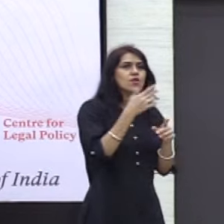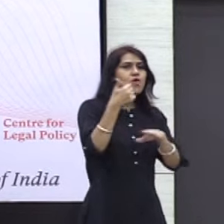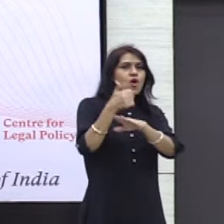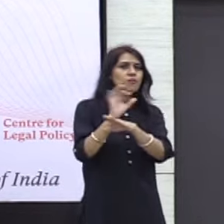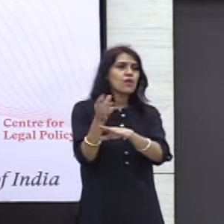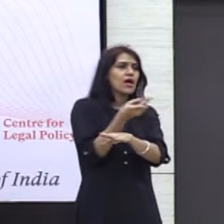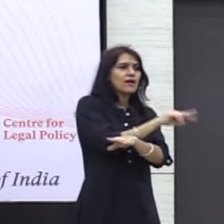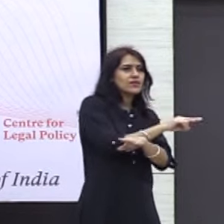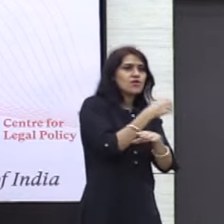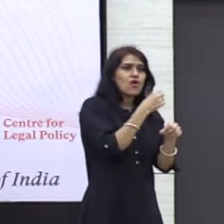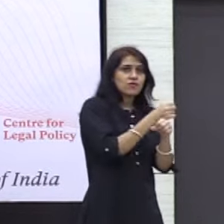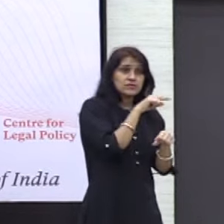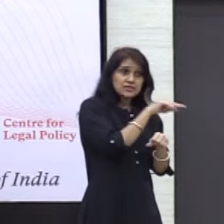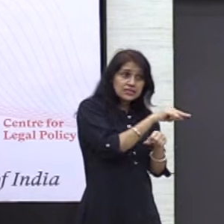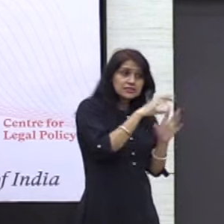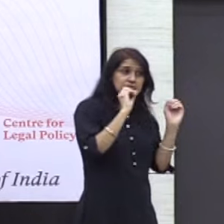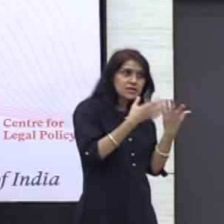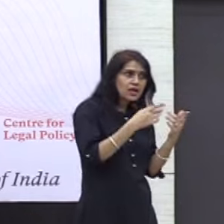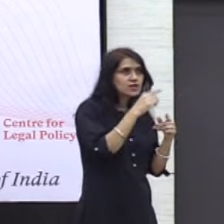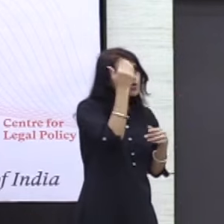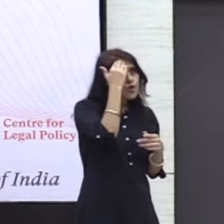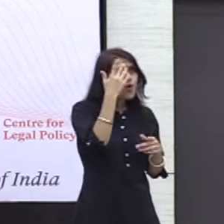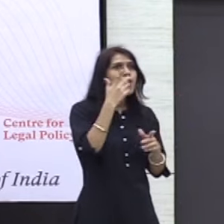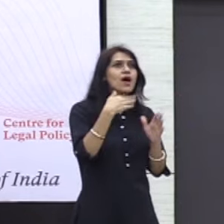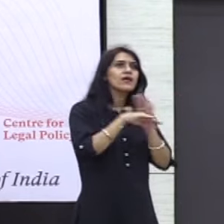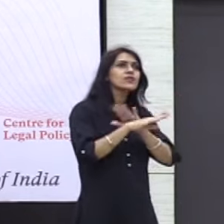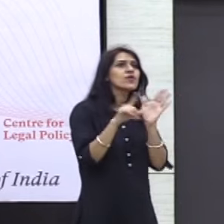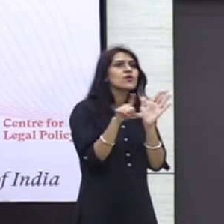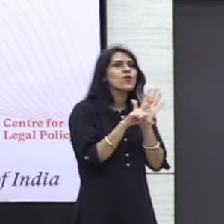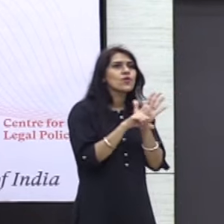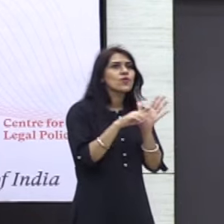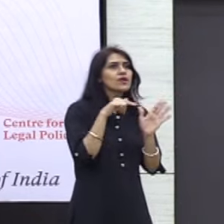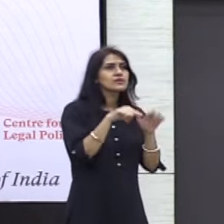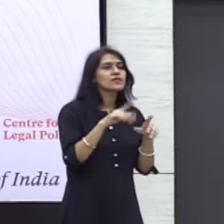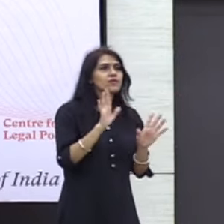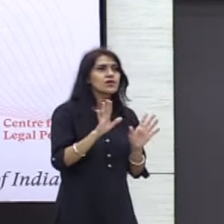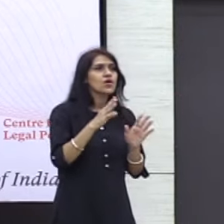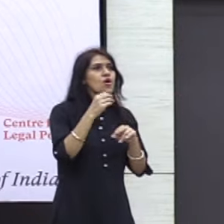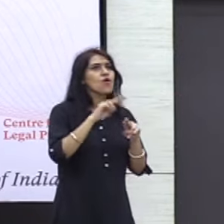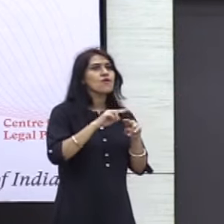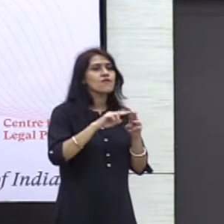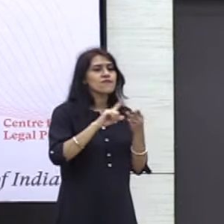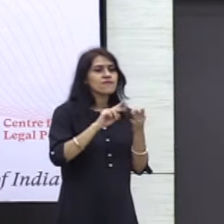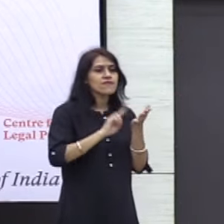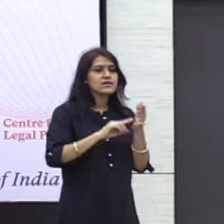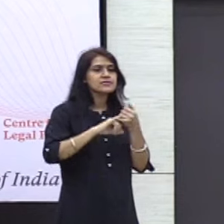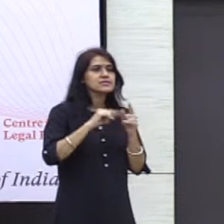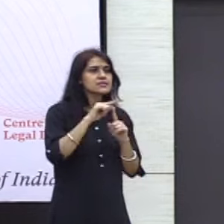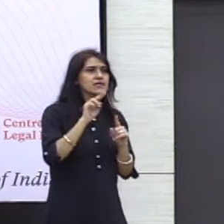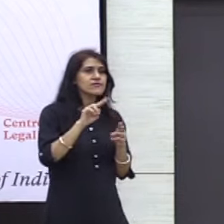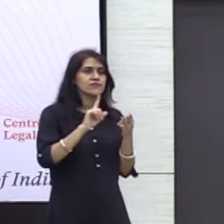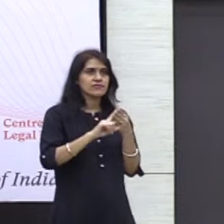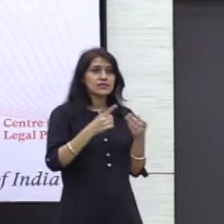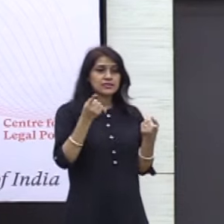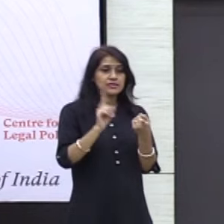will start investigating matters. As you know, under the law, it is only where the offense is committed that